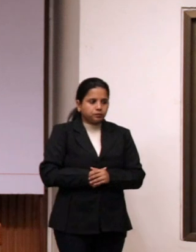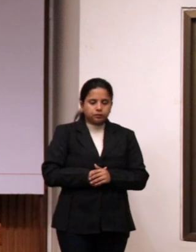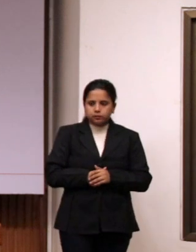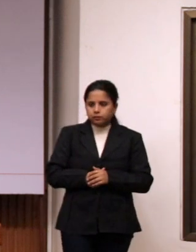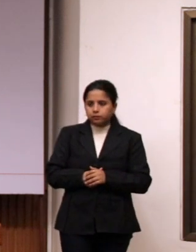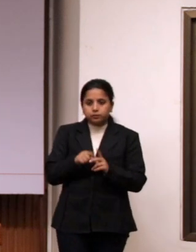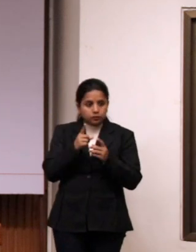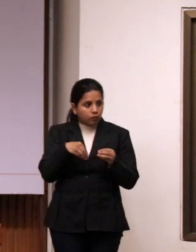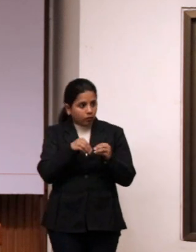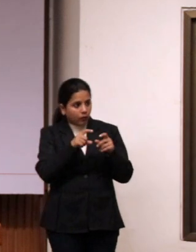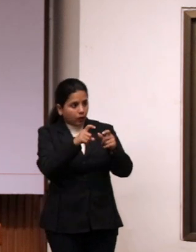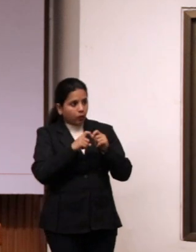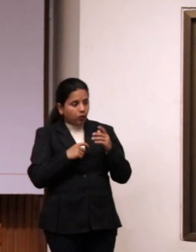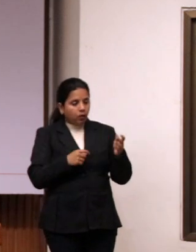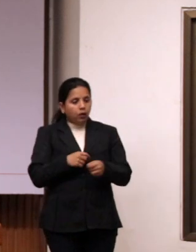Yeah.